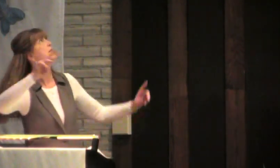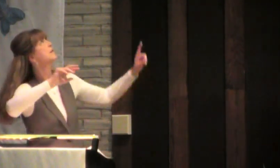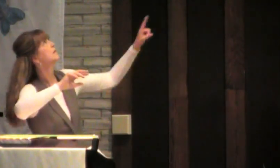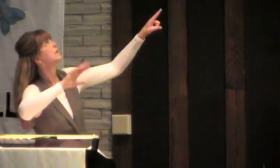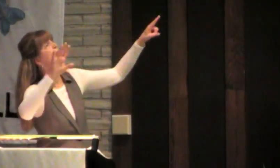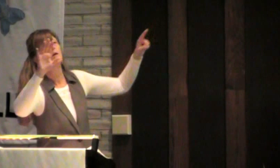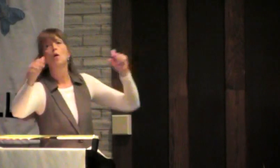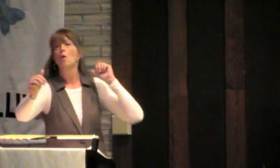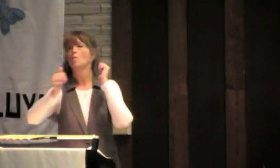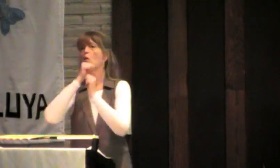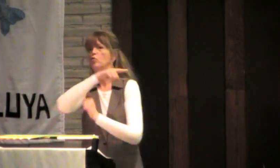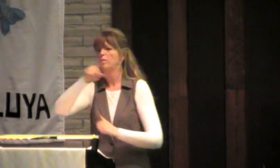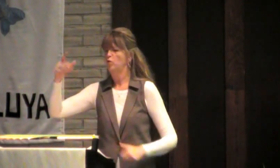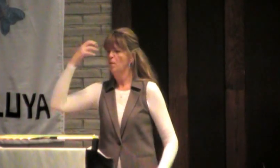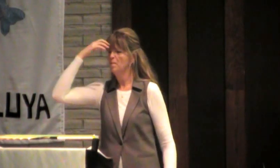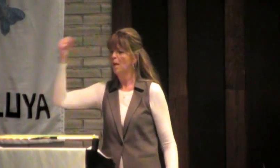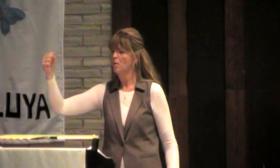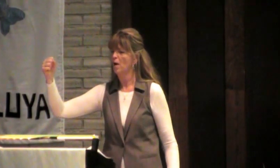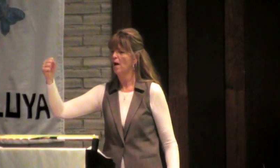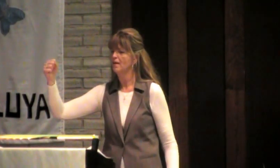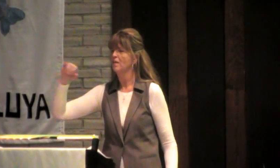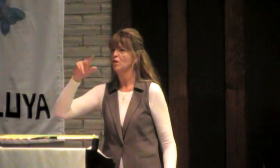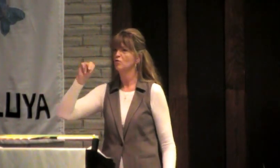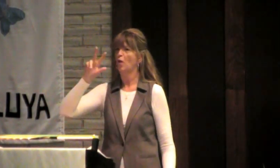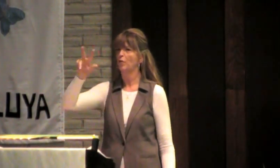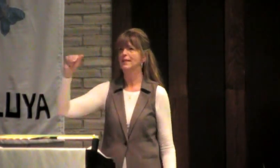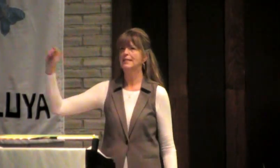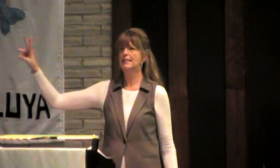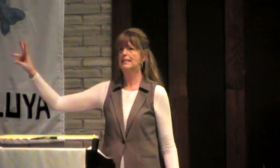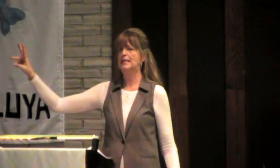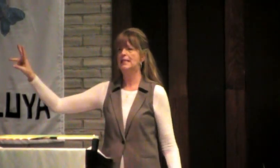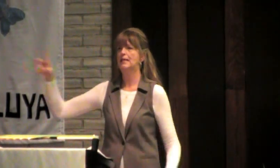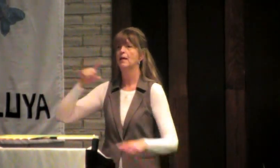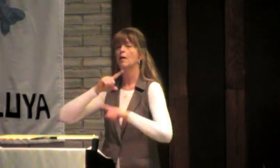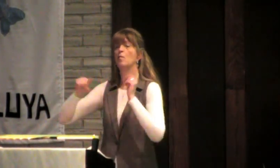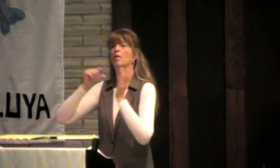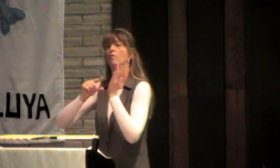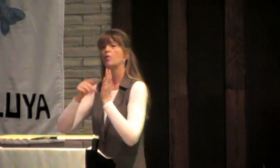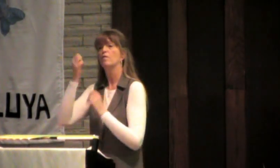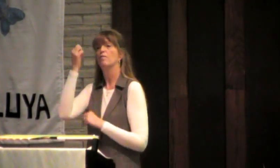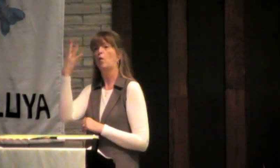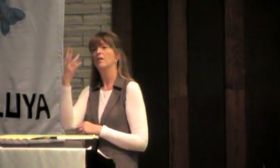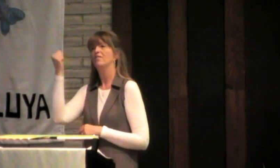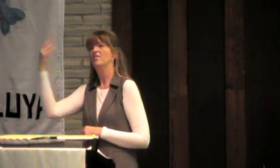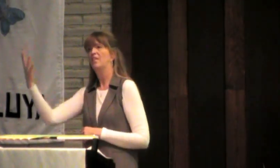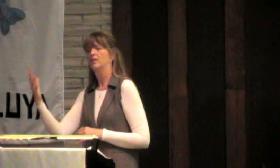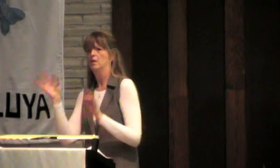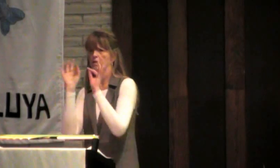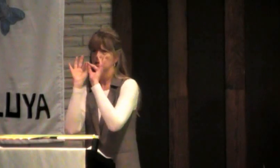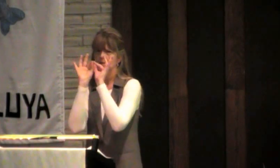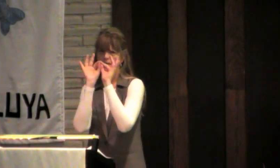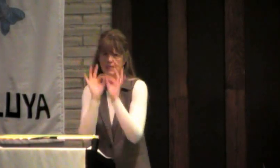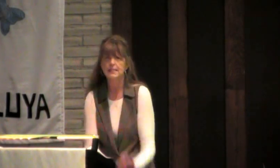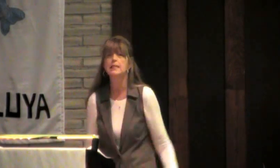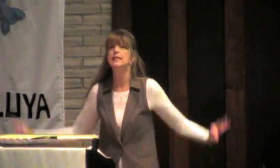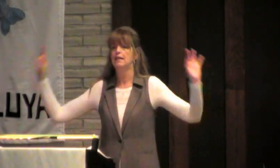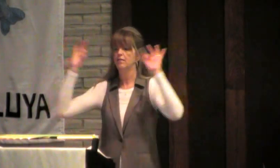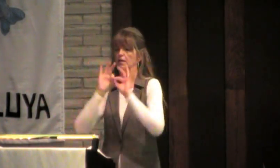through 16. Most of you have memorized John 3:16, but 14 and 15 are